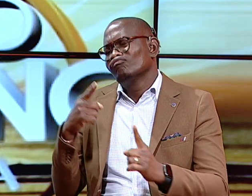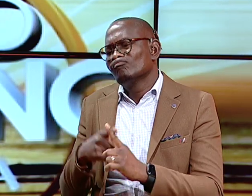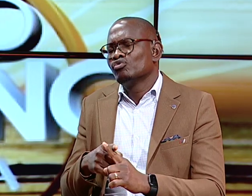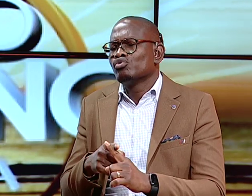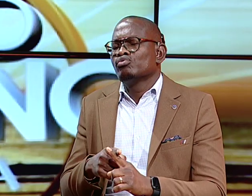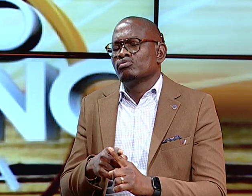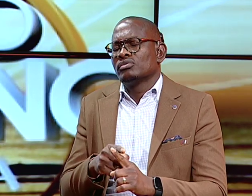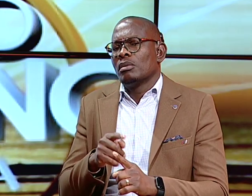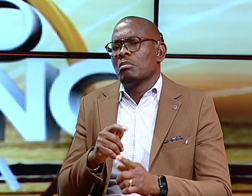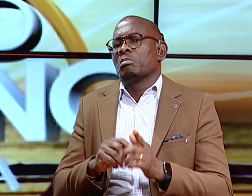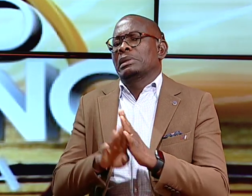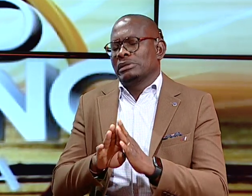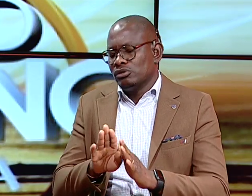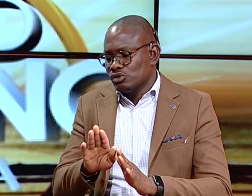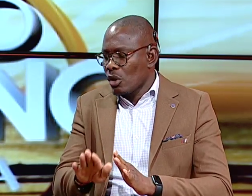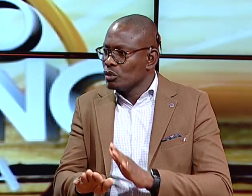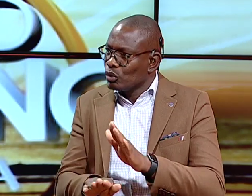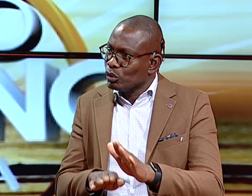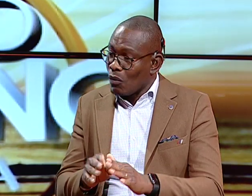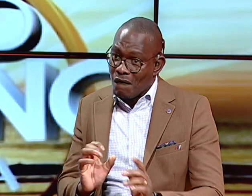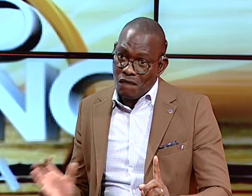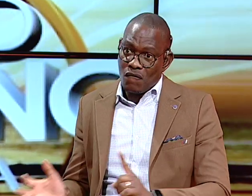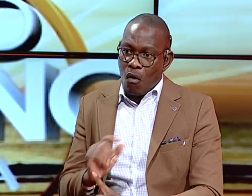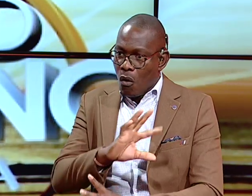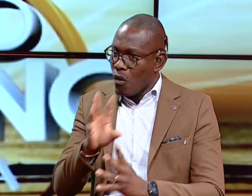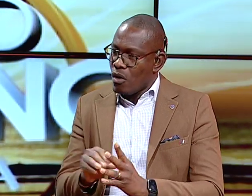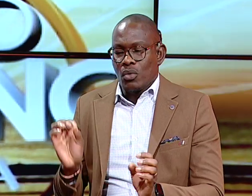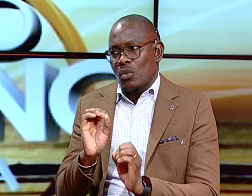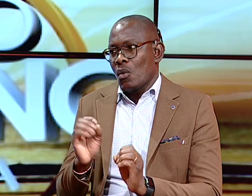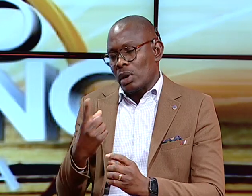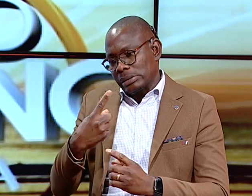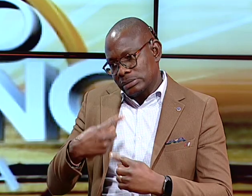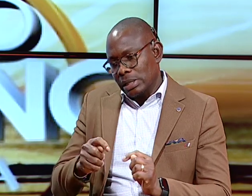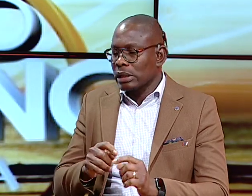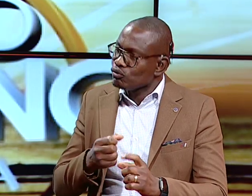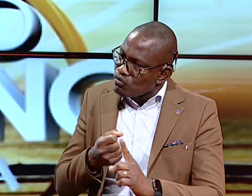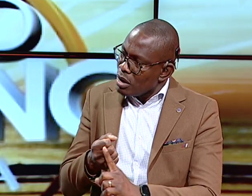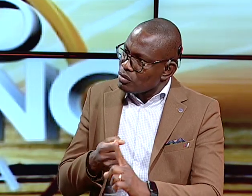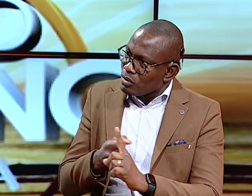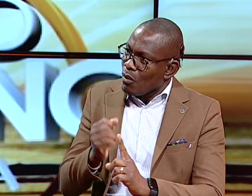paying interpreters but we need to, we're taking slow steps, but there's still a